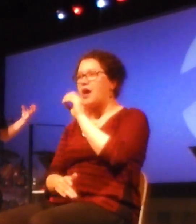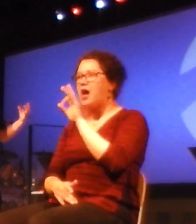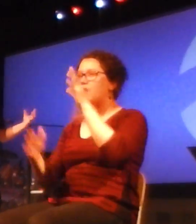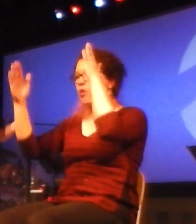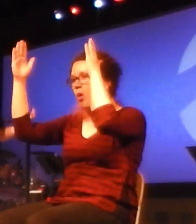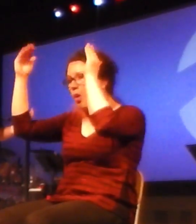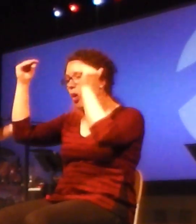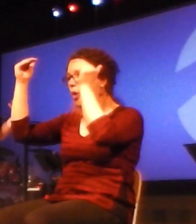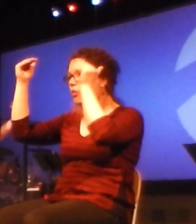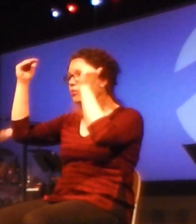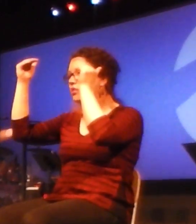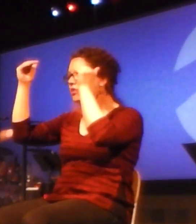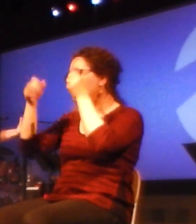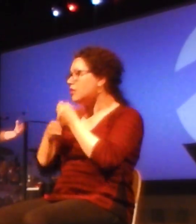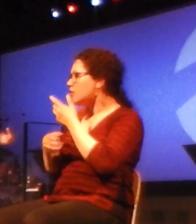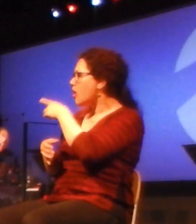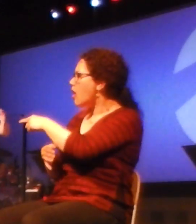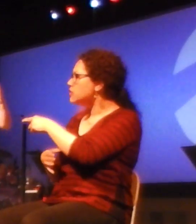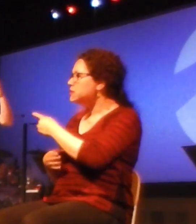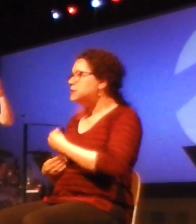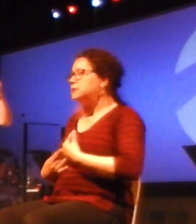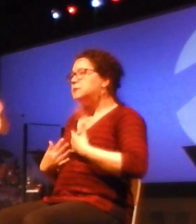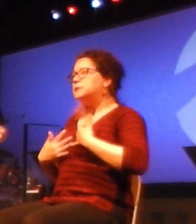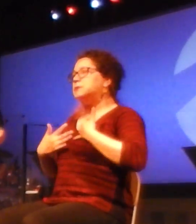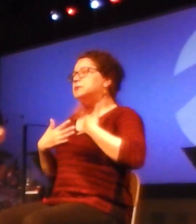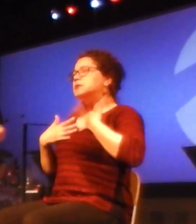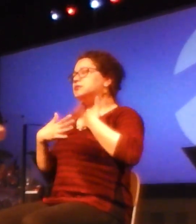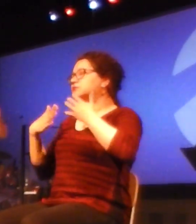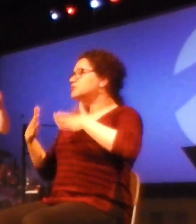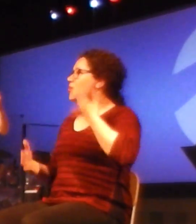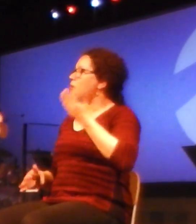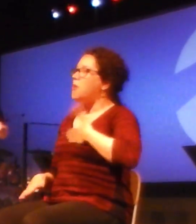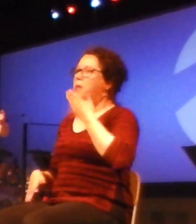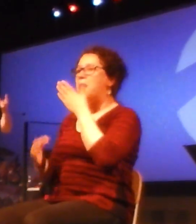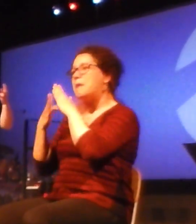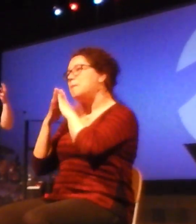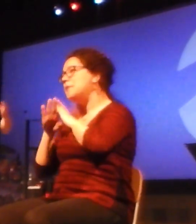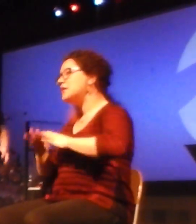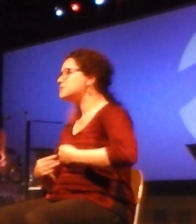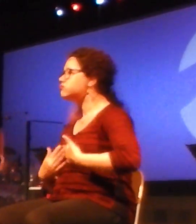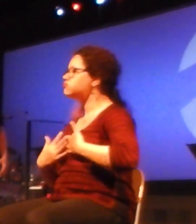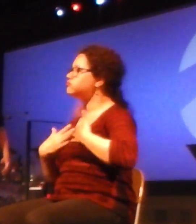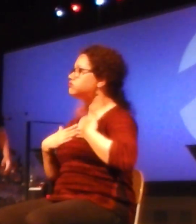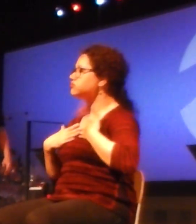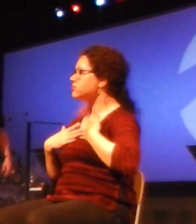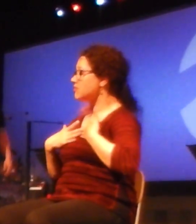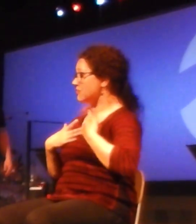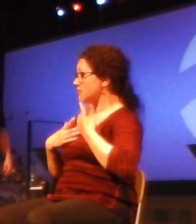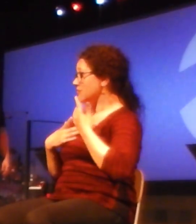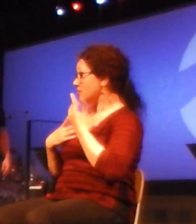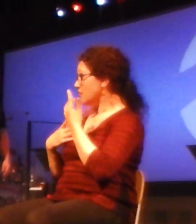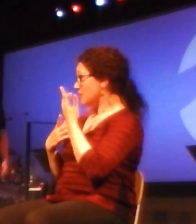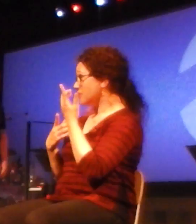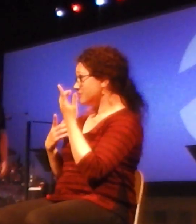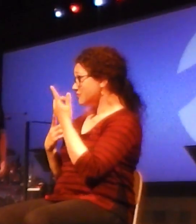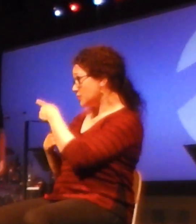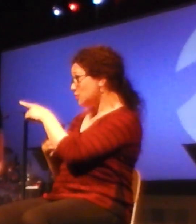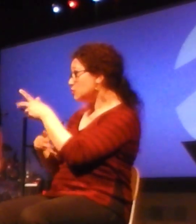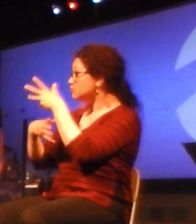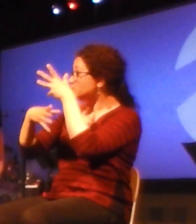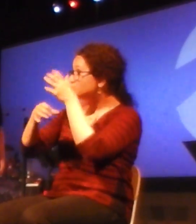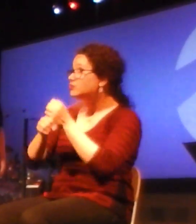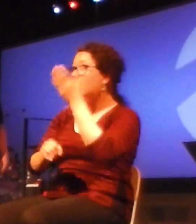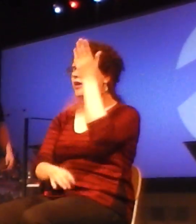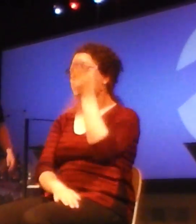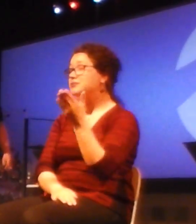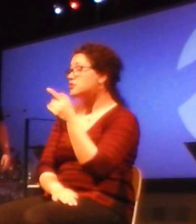fill you with all joy and peace as you trust in him, so that you may